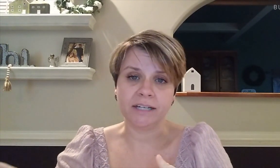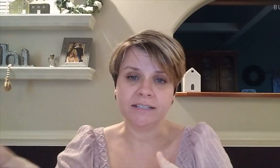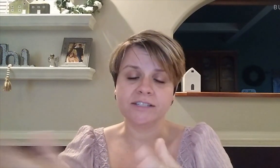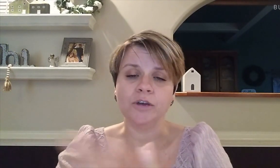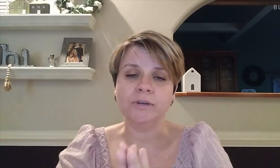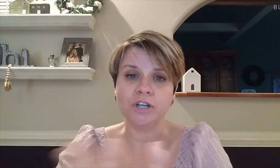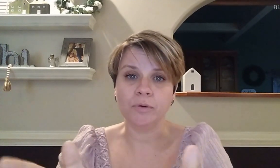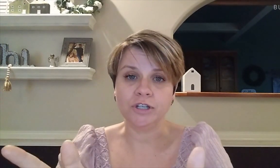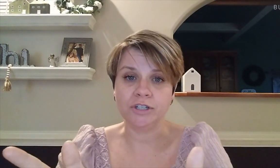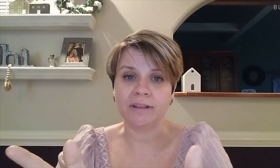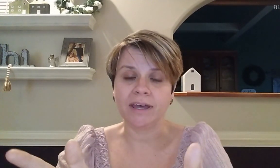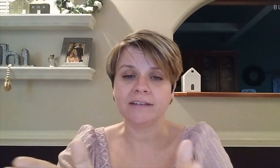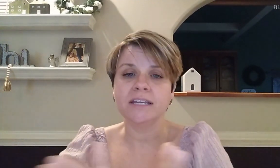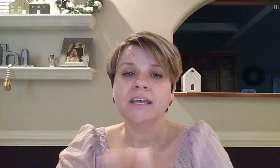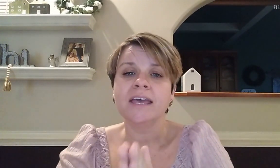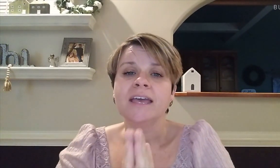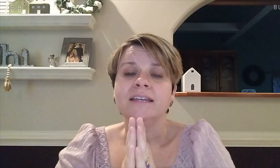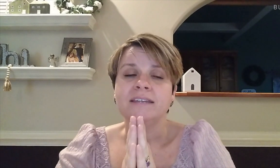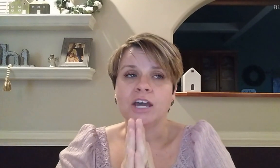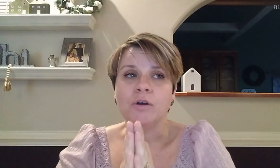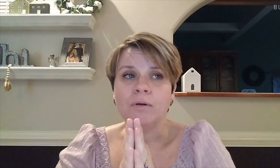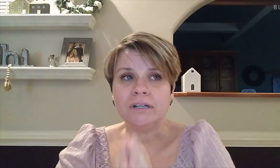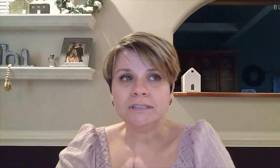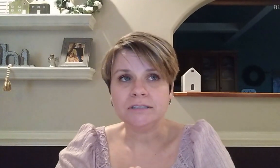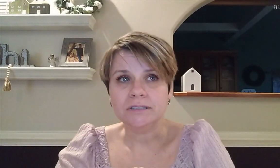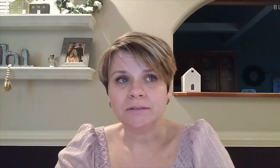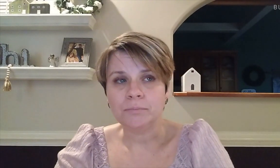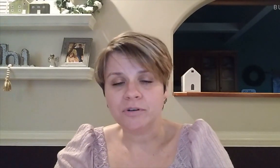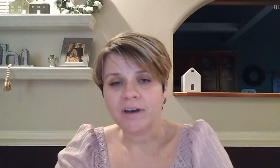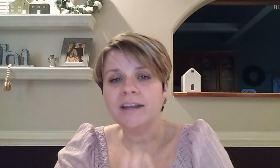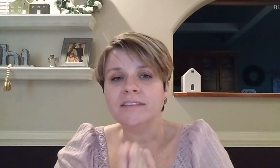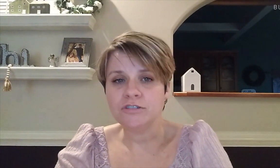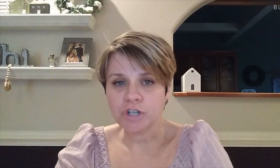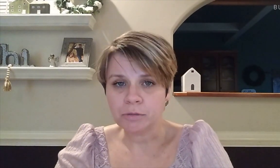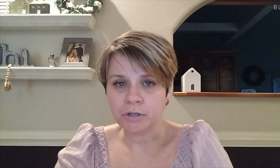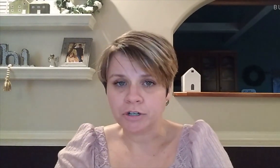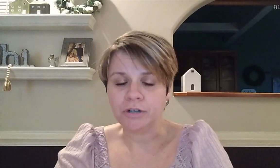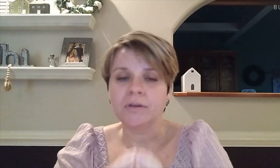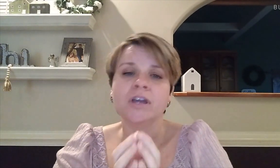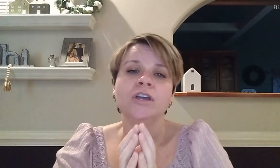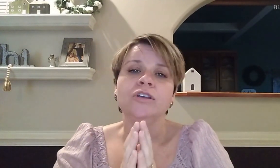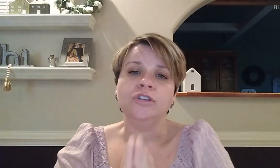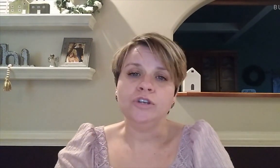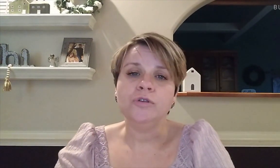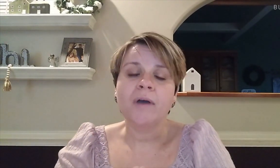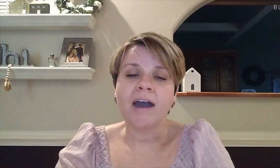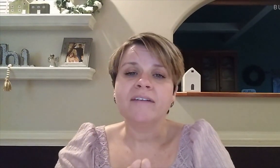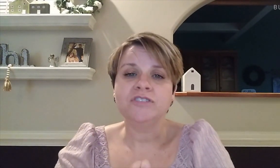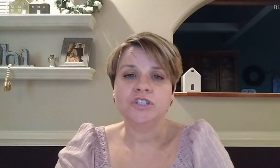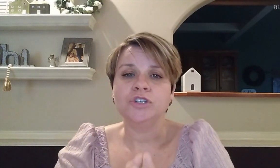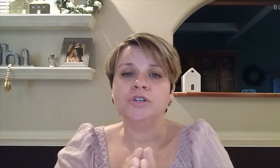So we don't want to do that. Now, providing the interpreter, you have